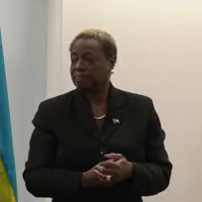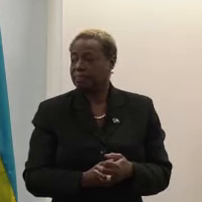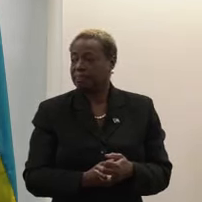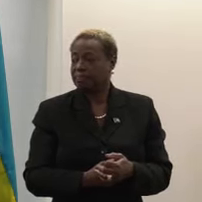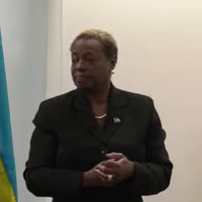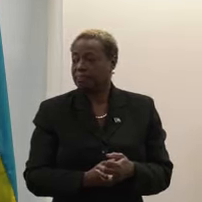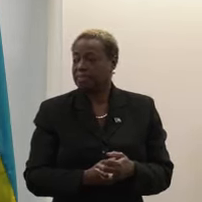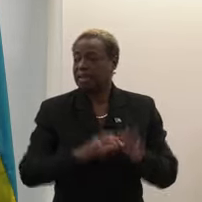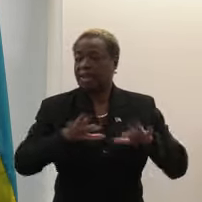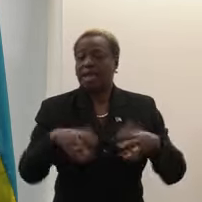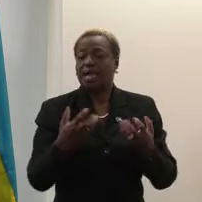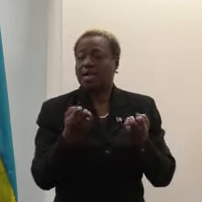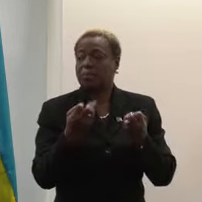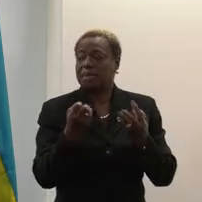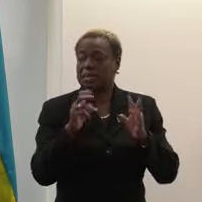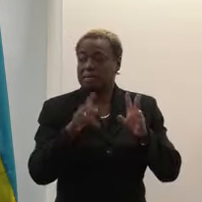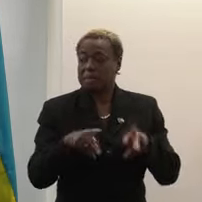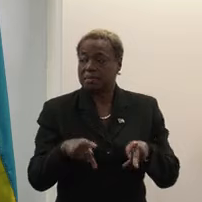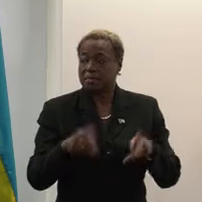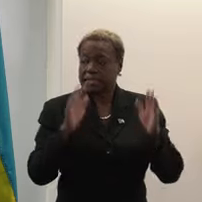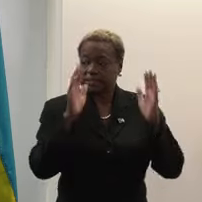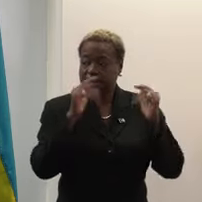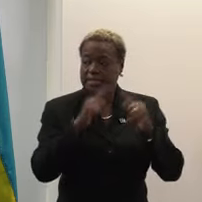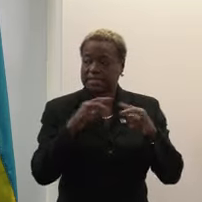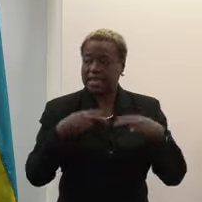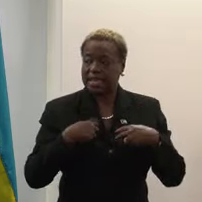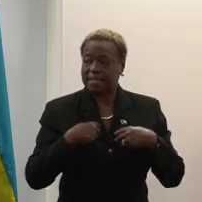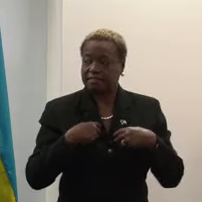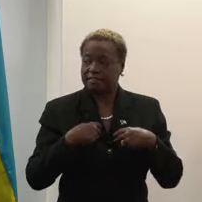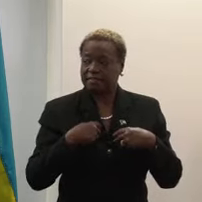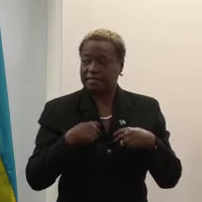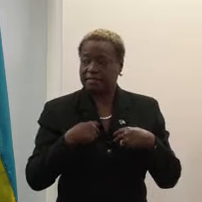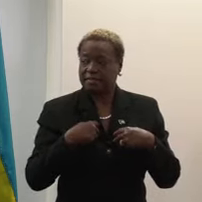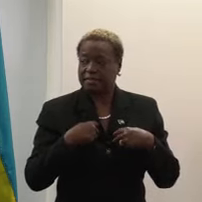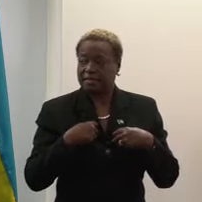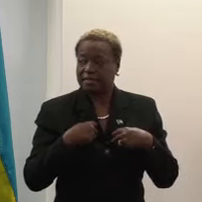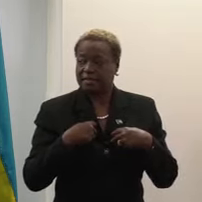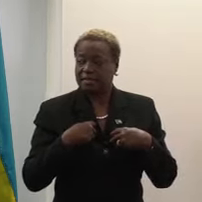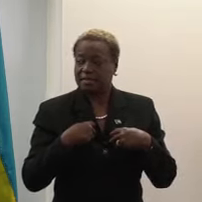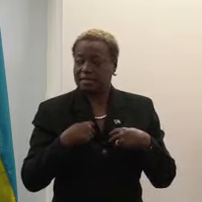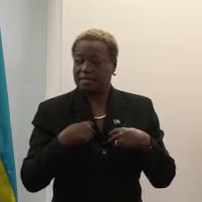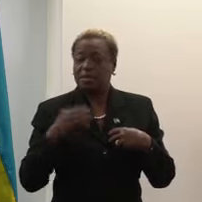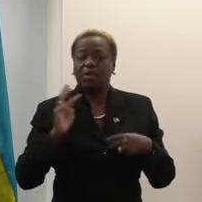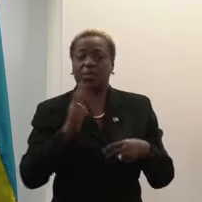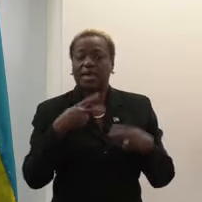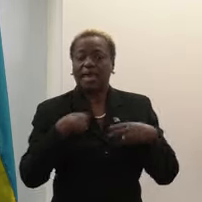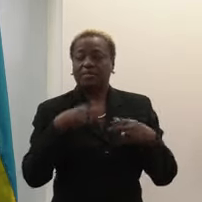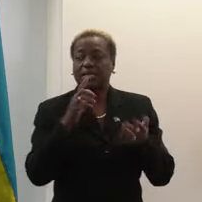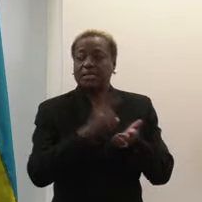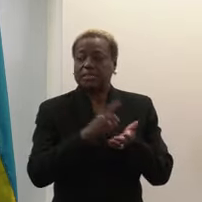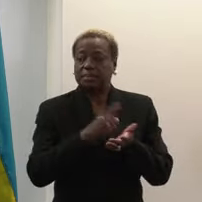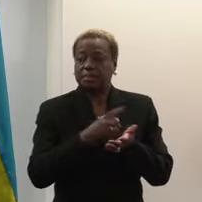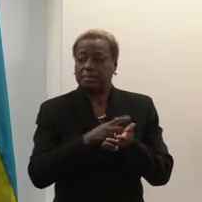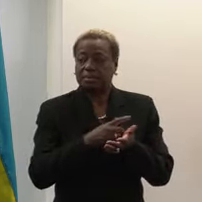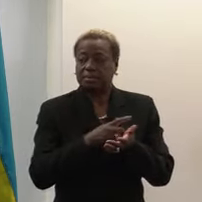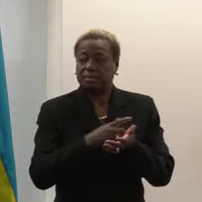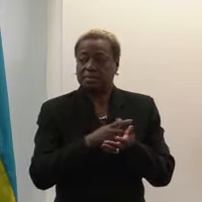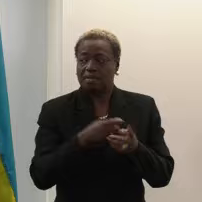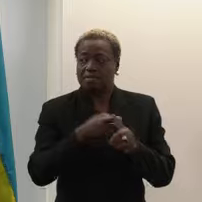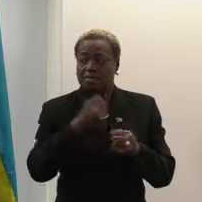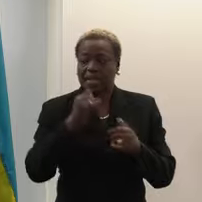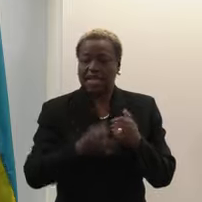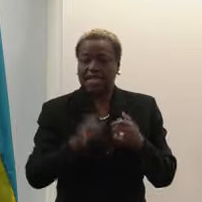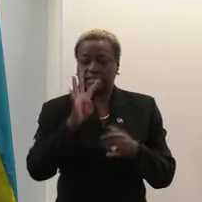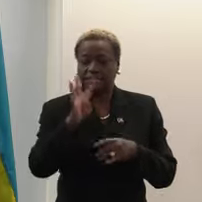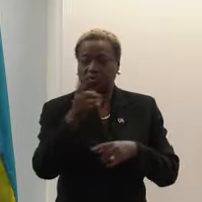many cases we expect to have? And if so, can you give the figures? I know you would have said we've had a double in cases in the last